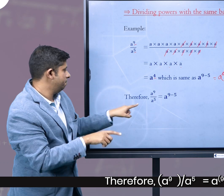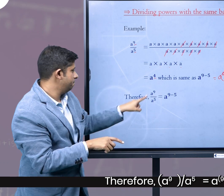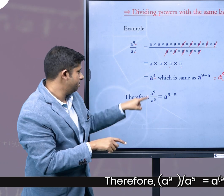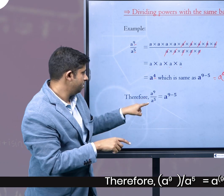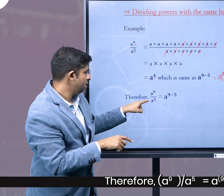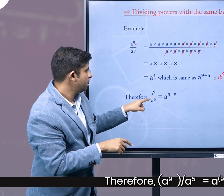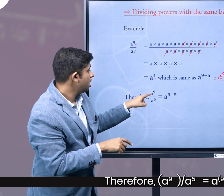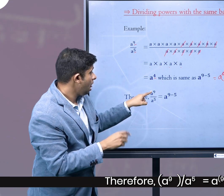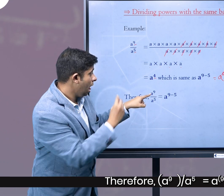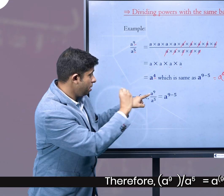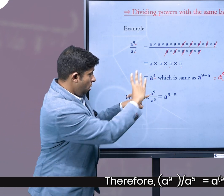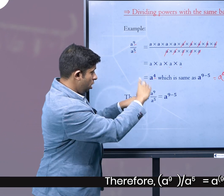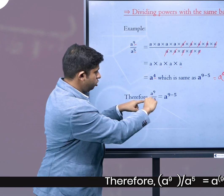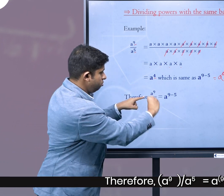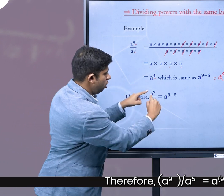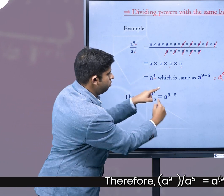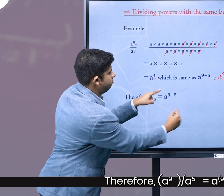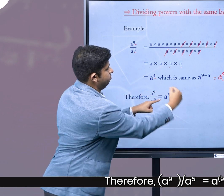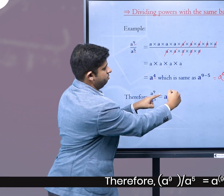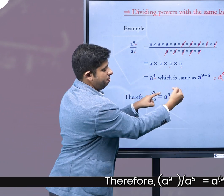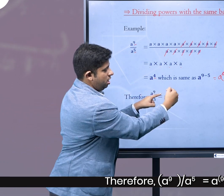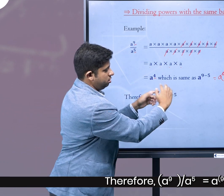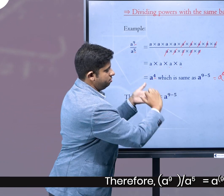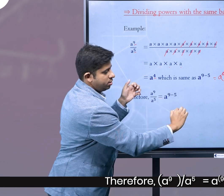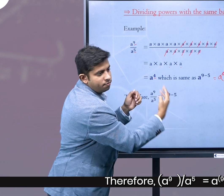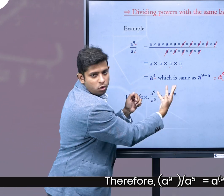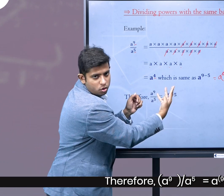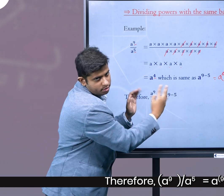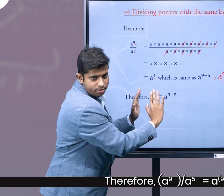a to the power of 9 by a to the power of 5 is equal to a to the power of 9 minus 5.